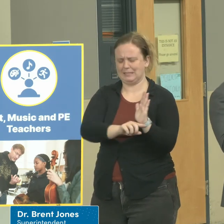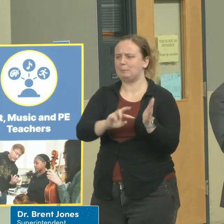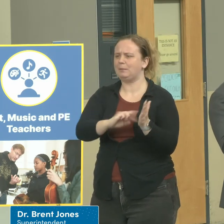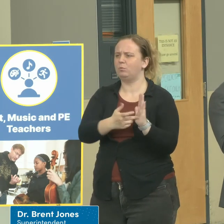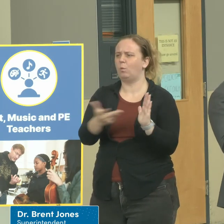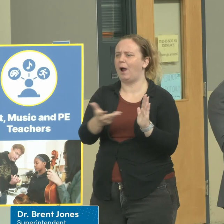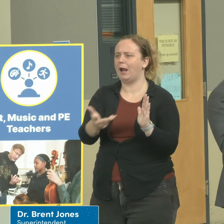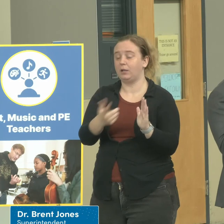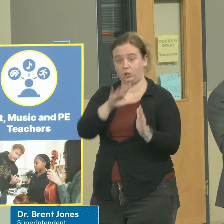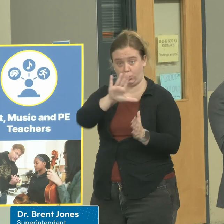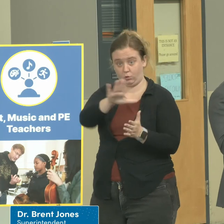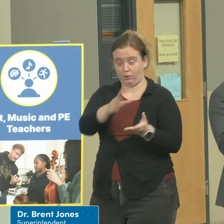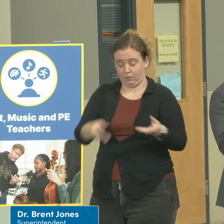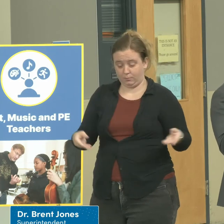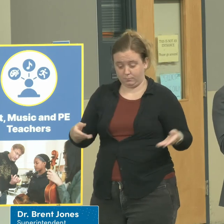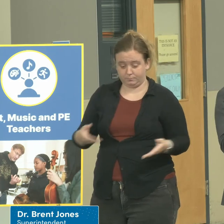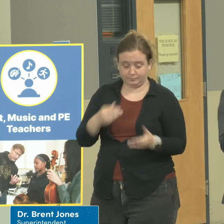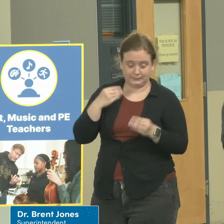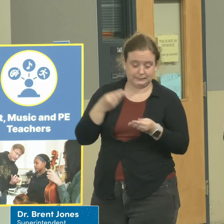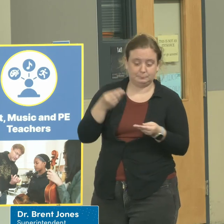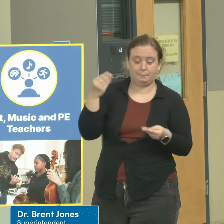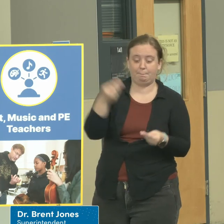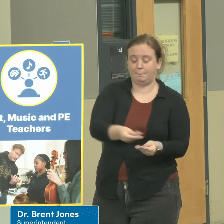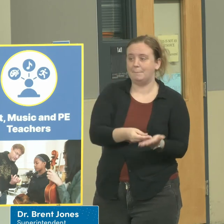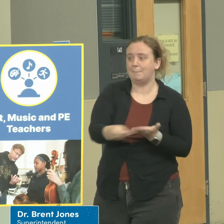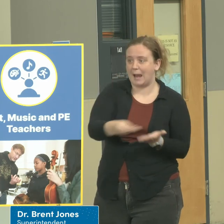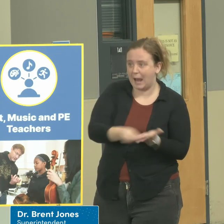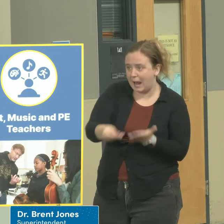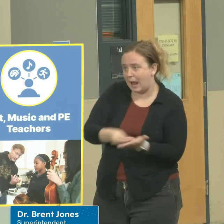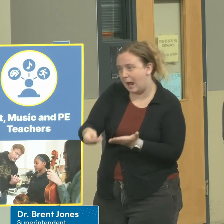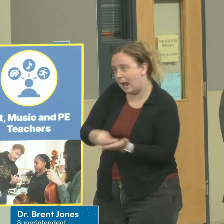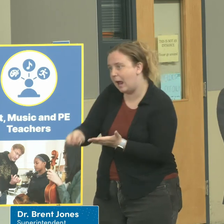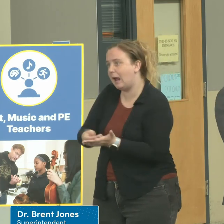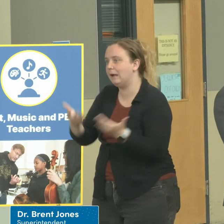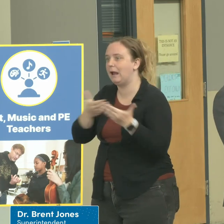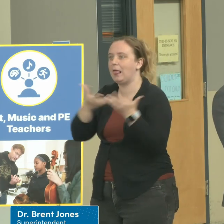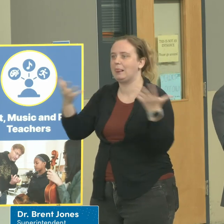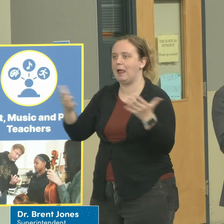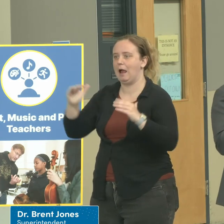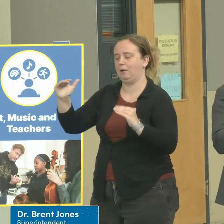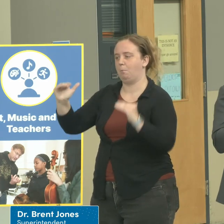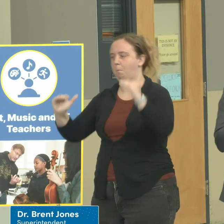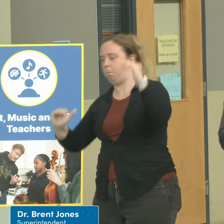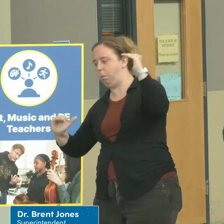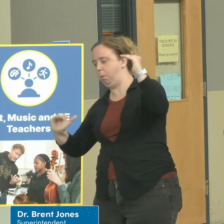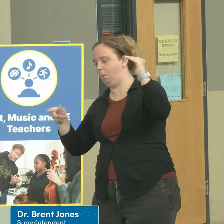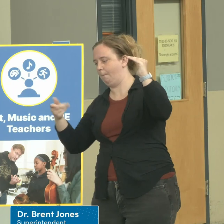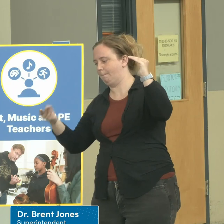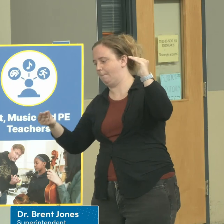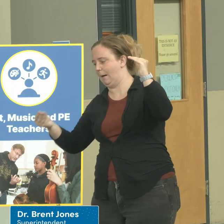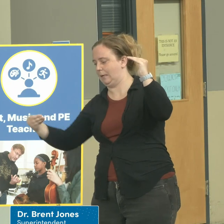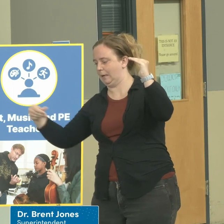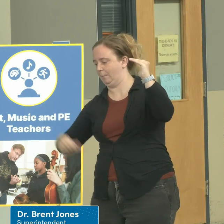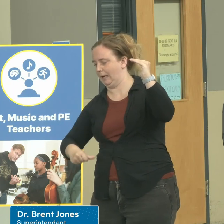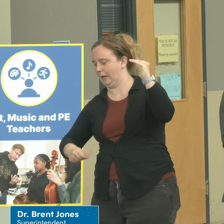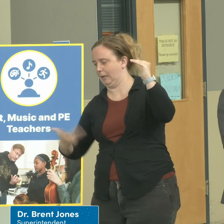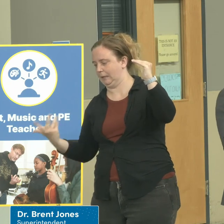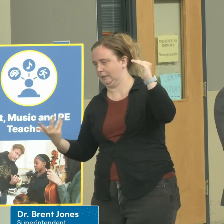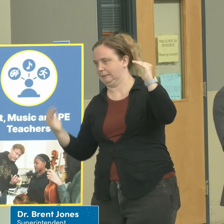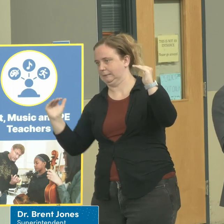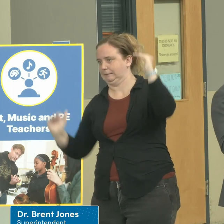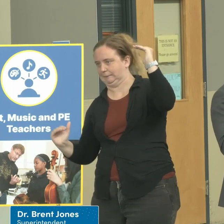are experiencing inflation, rising cost of living. We're experiencing our budgets not being fully funded.